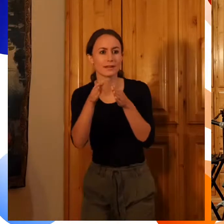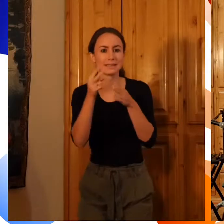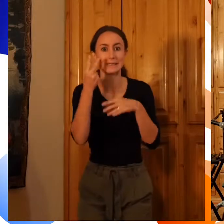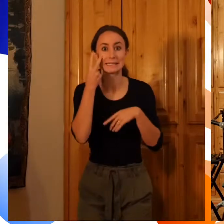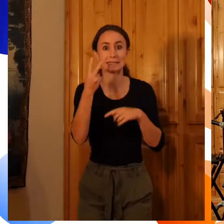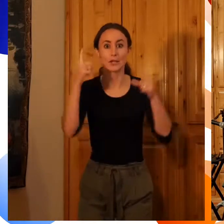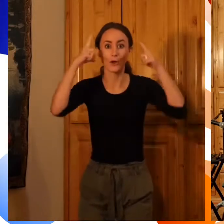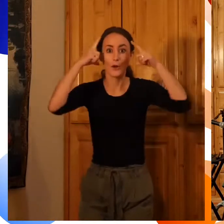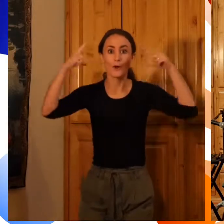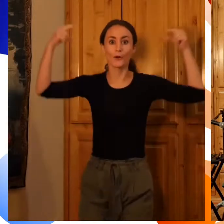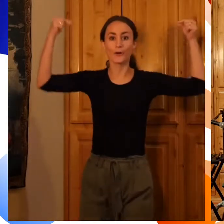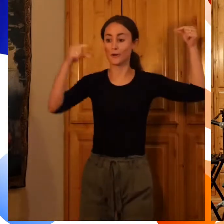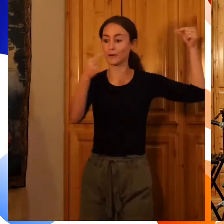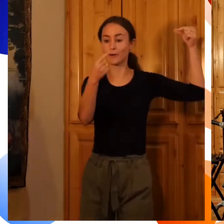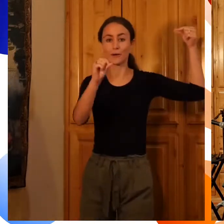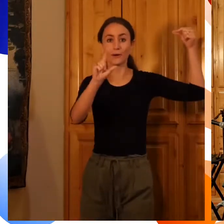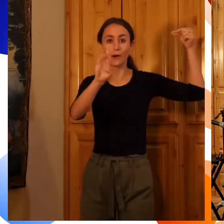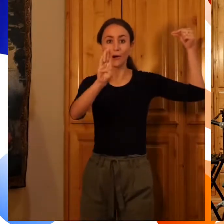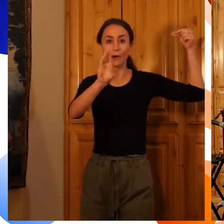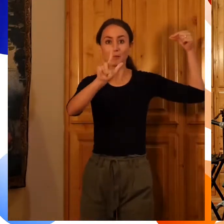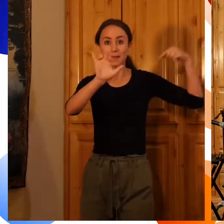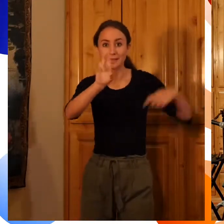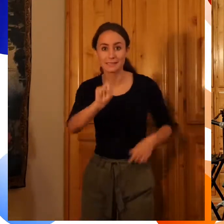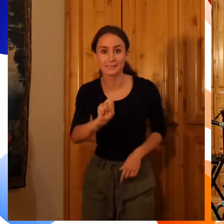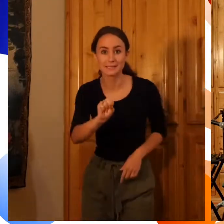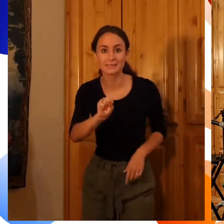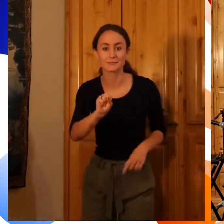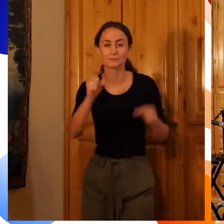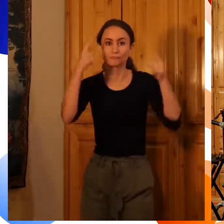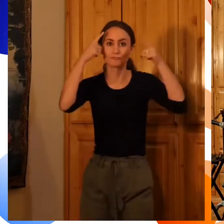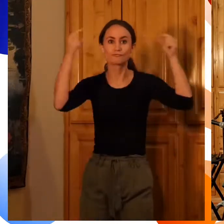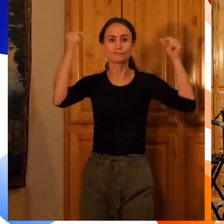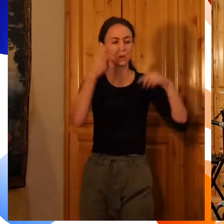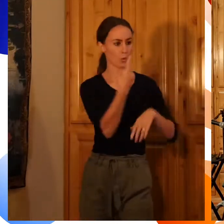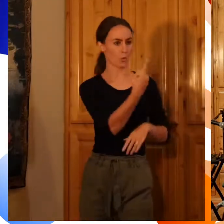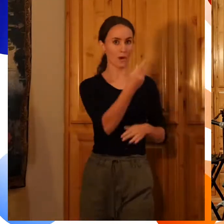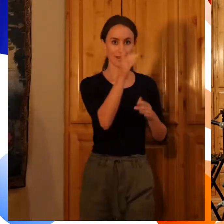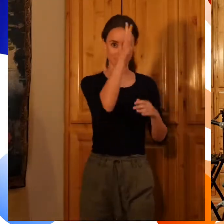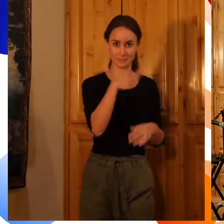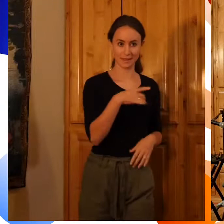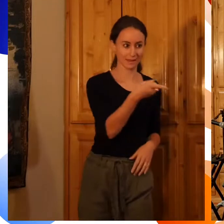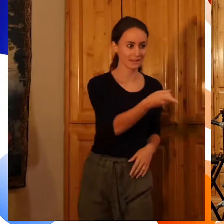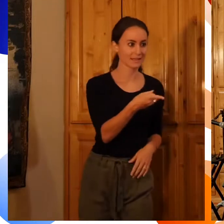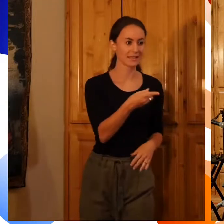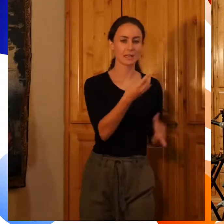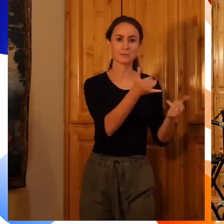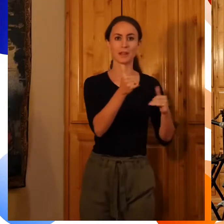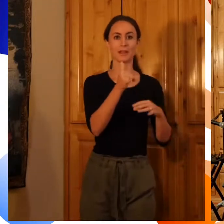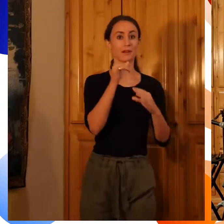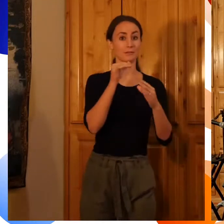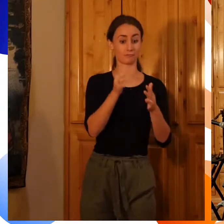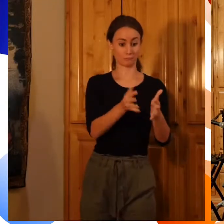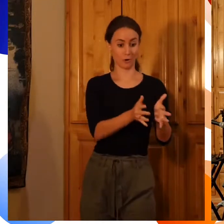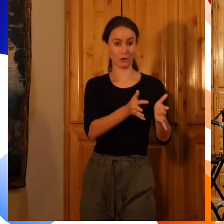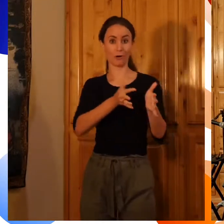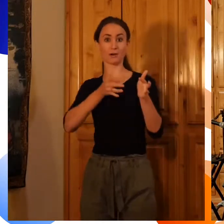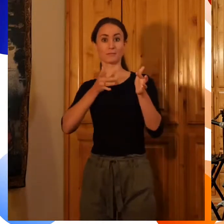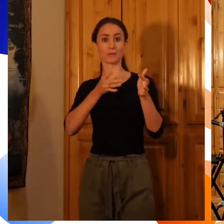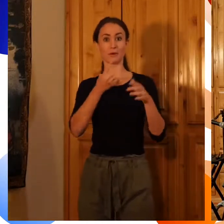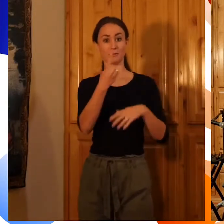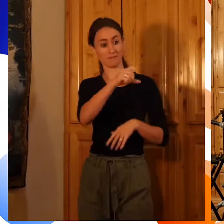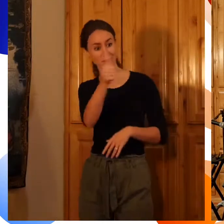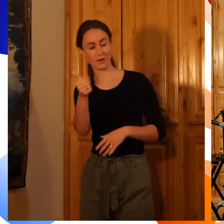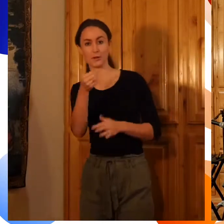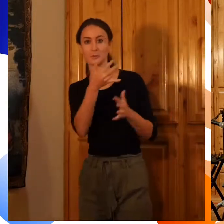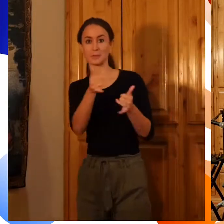Manx tongue. And one played a harp, and one played a flute, and all the rest danced around the bonfire to an ancient